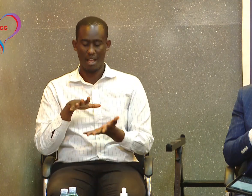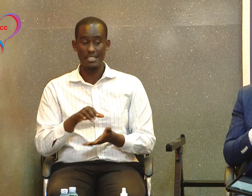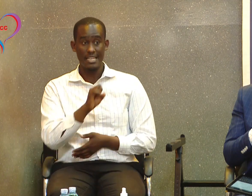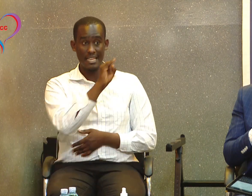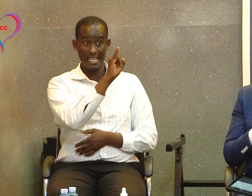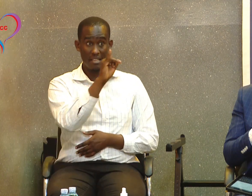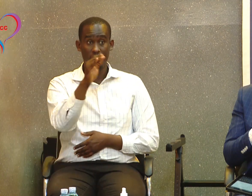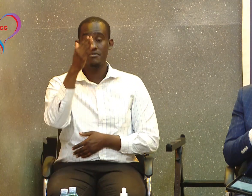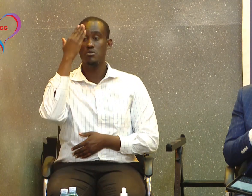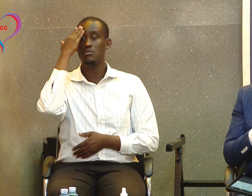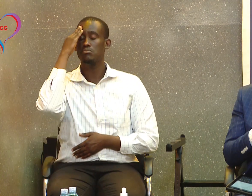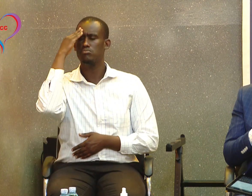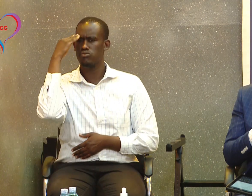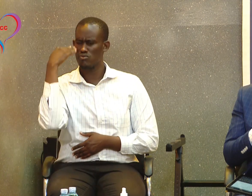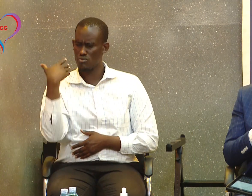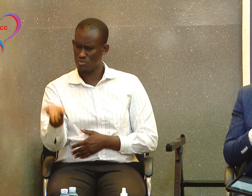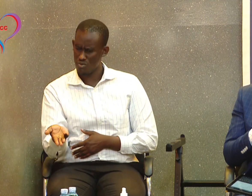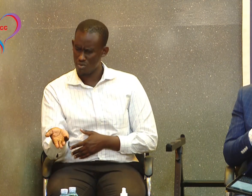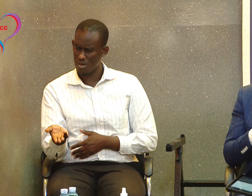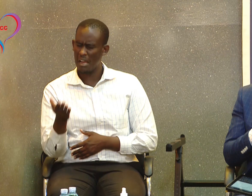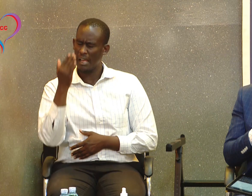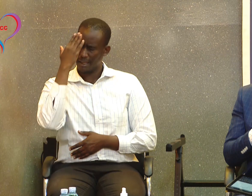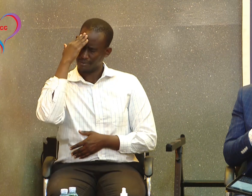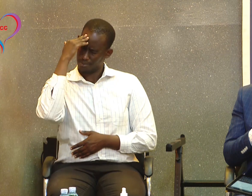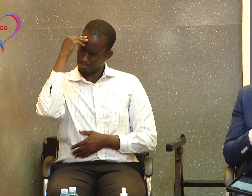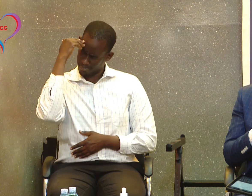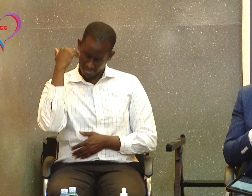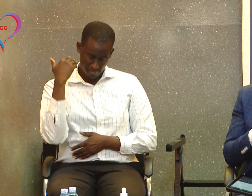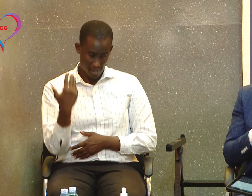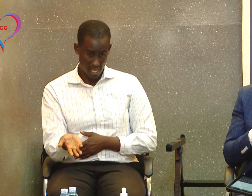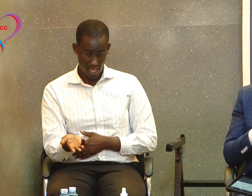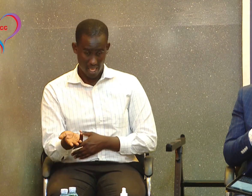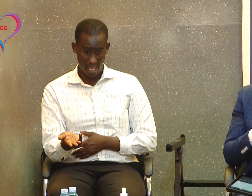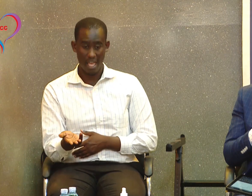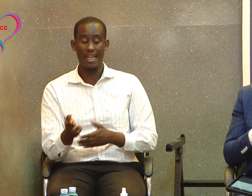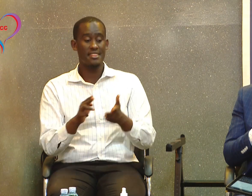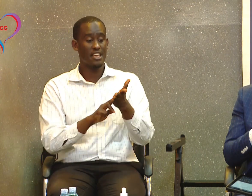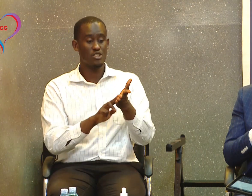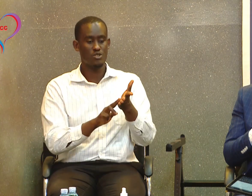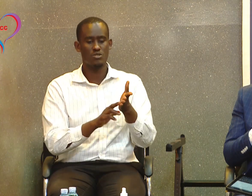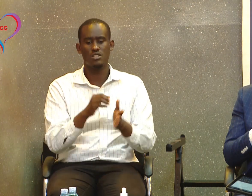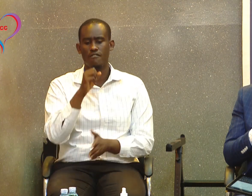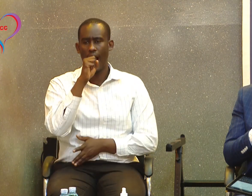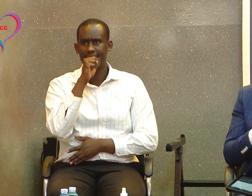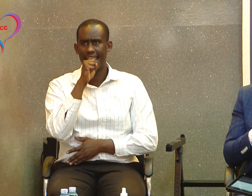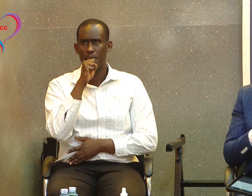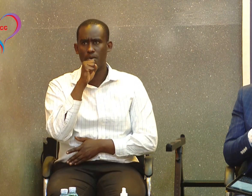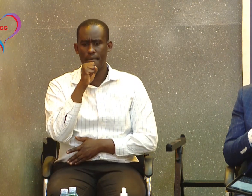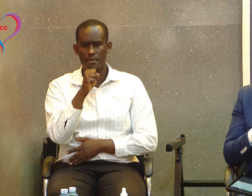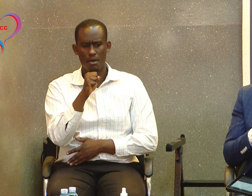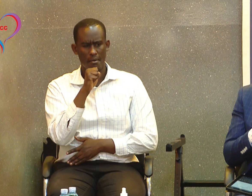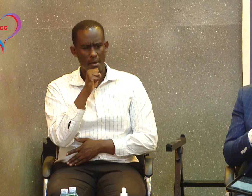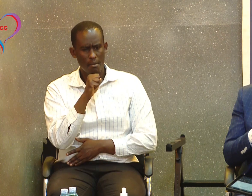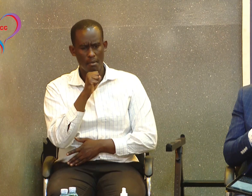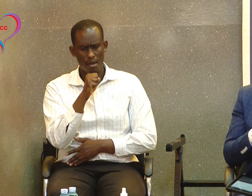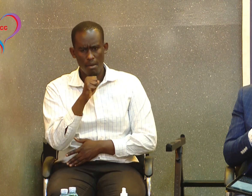buvuna mugaso gwa tugambe microphone eno gye nkute sengoju omuntu nga tagimanyi